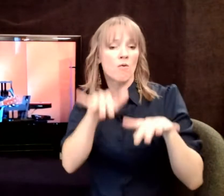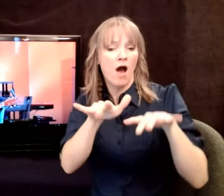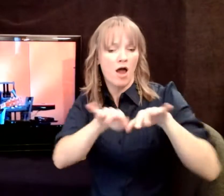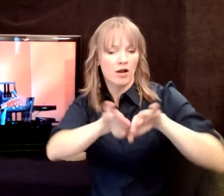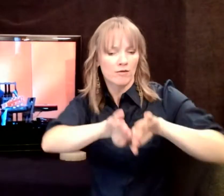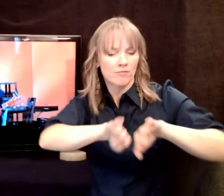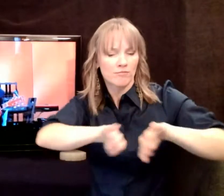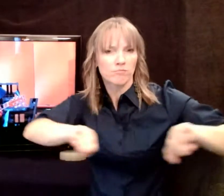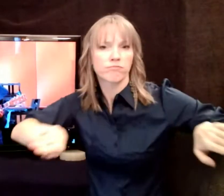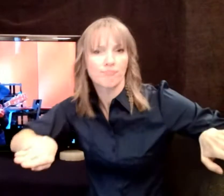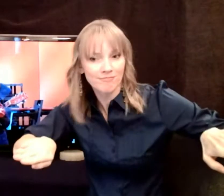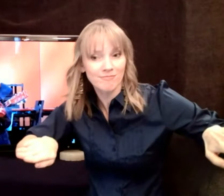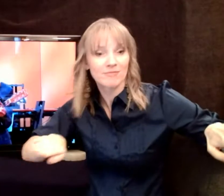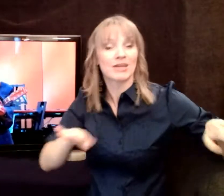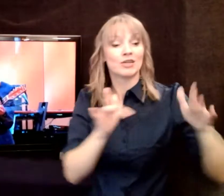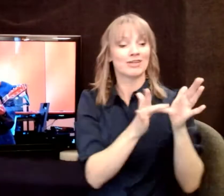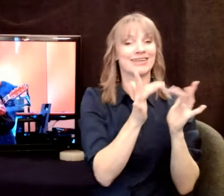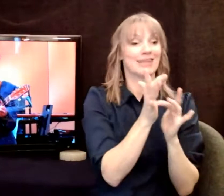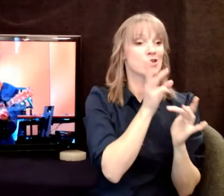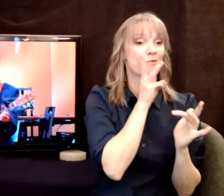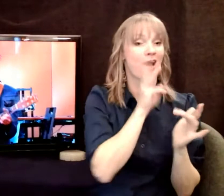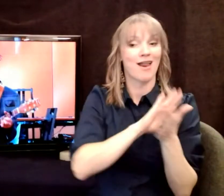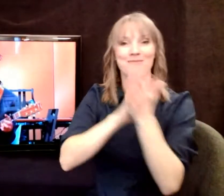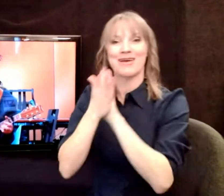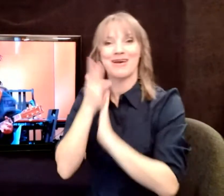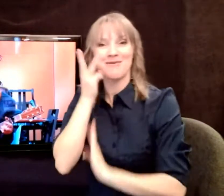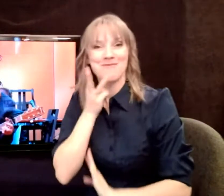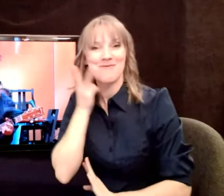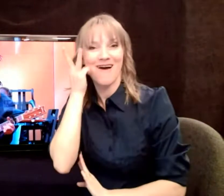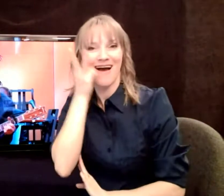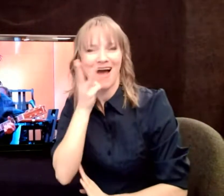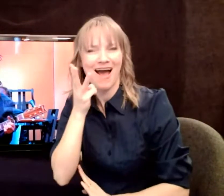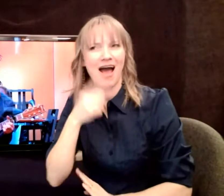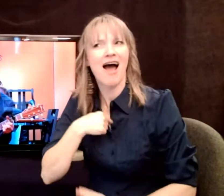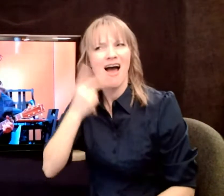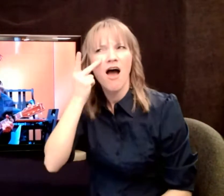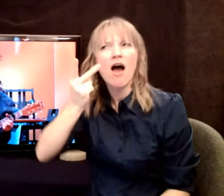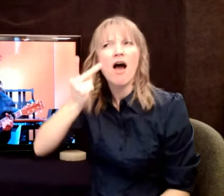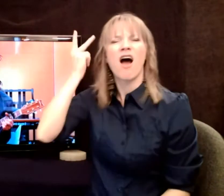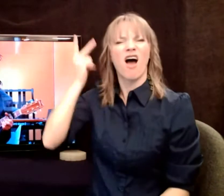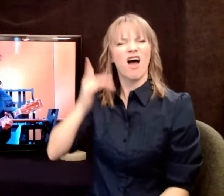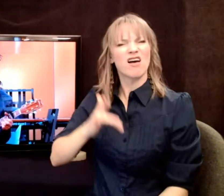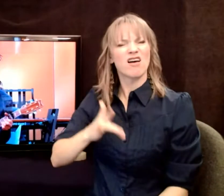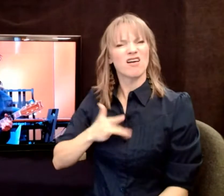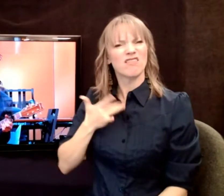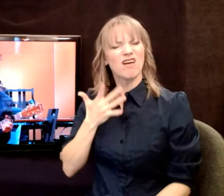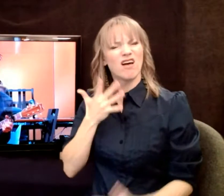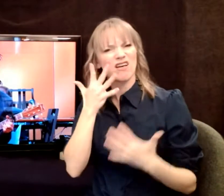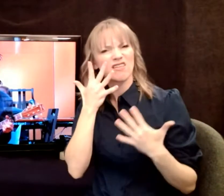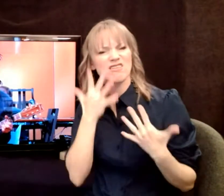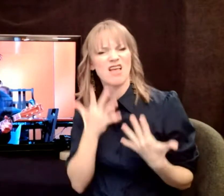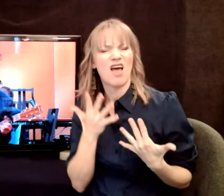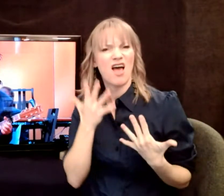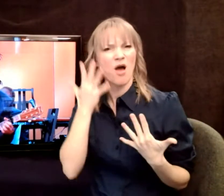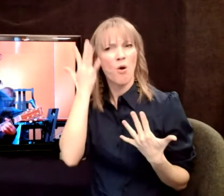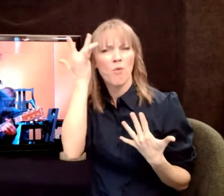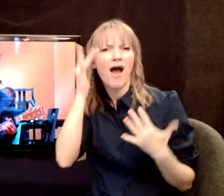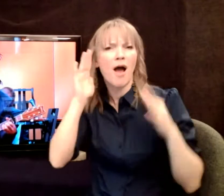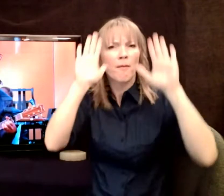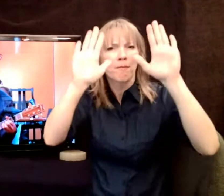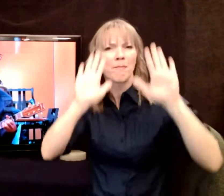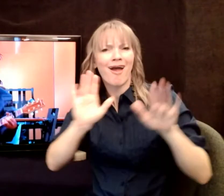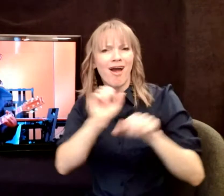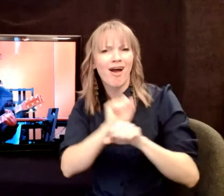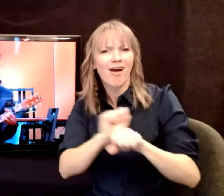Jesus made the water wine. I remember feeling sad that miracles don't happen